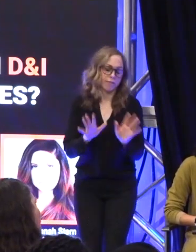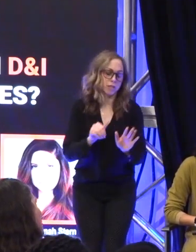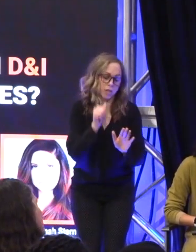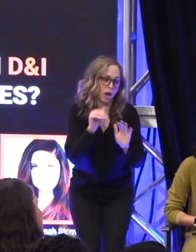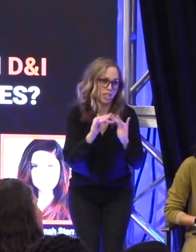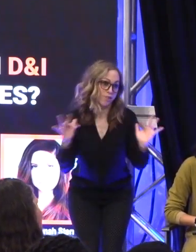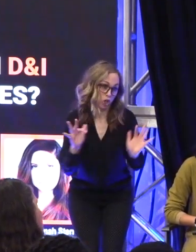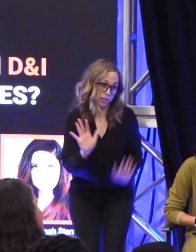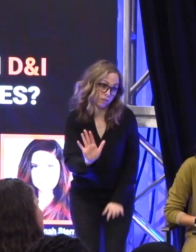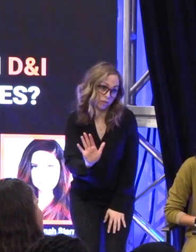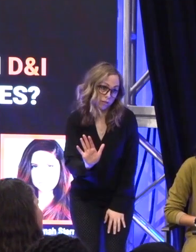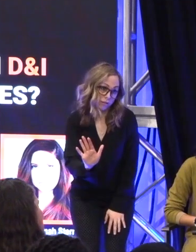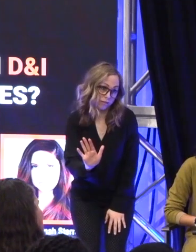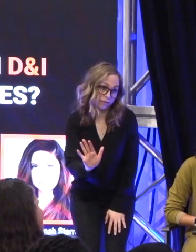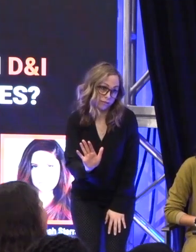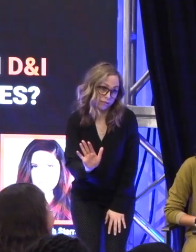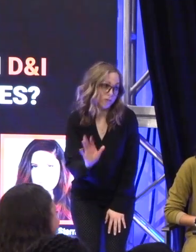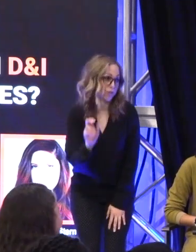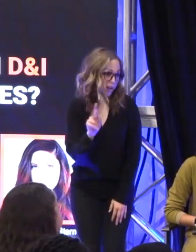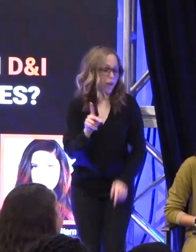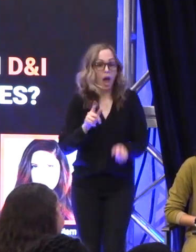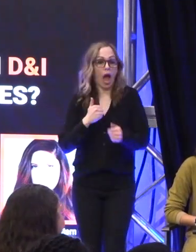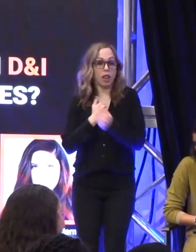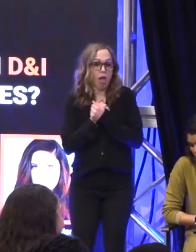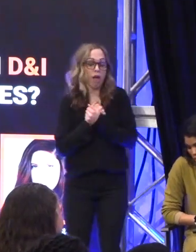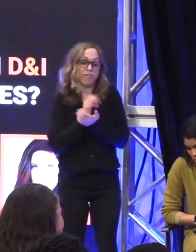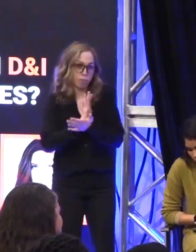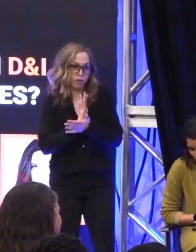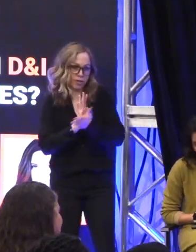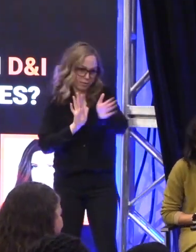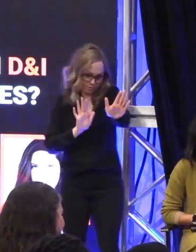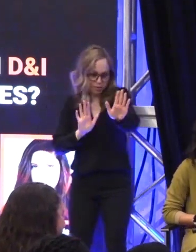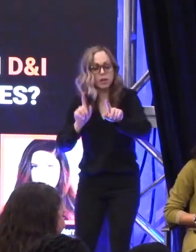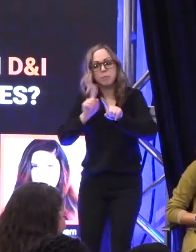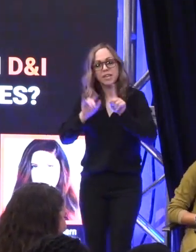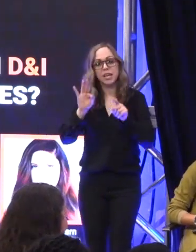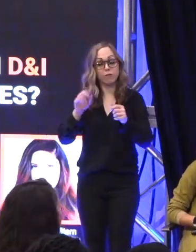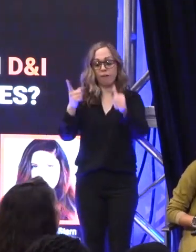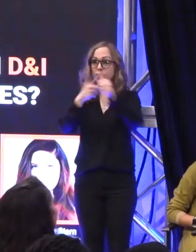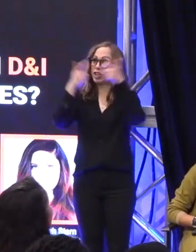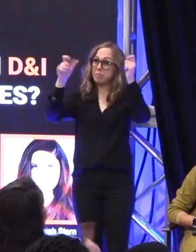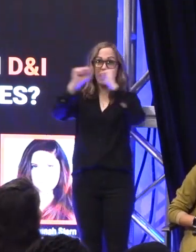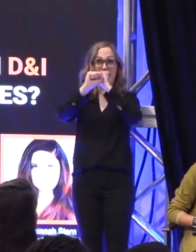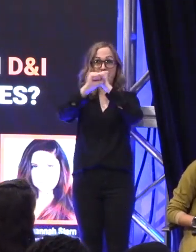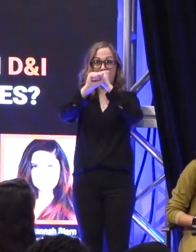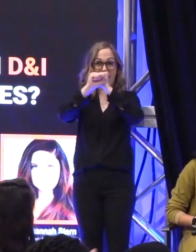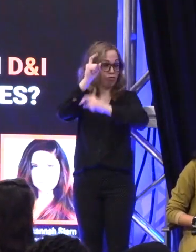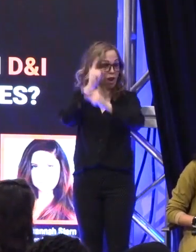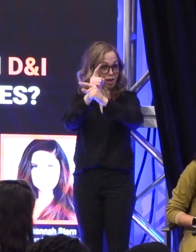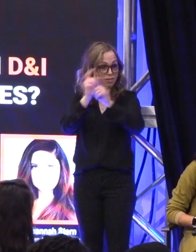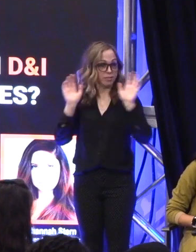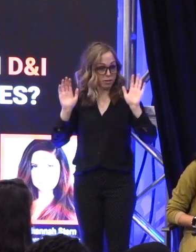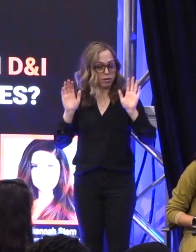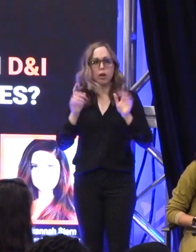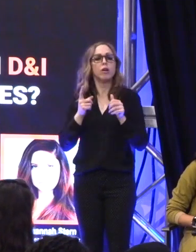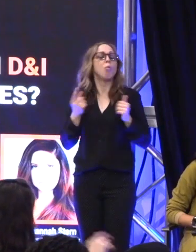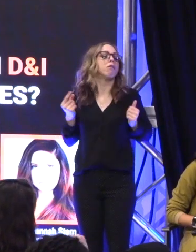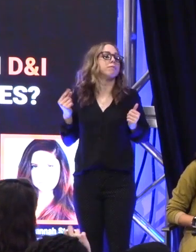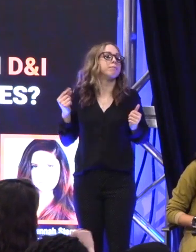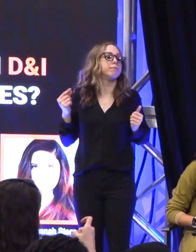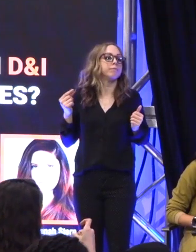But look, I love the movie. It's not. That's a fact. But if you look at their first big campaigns, right, it